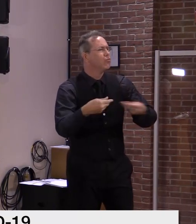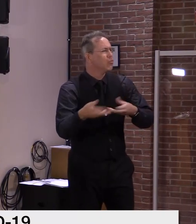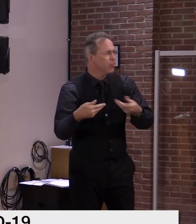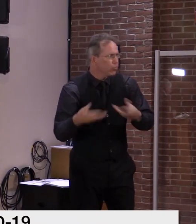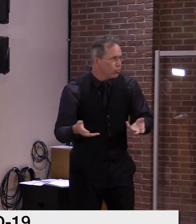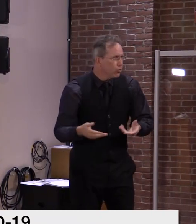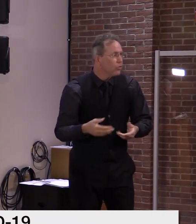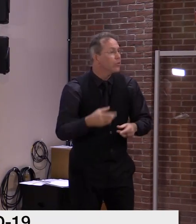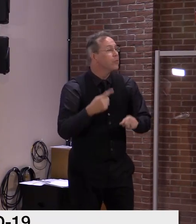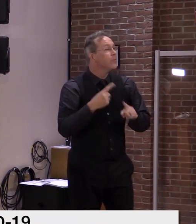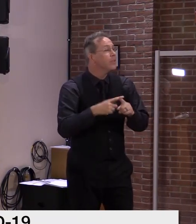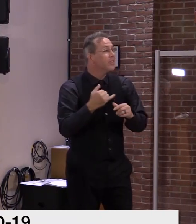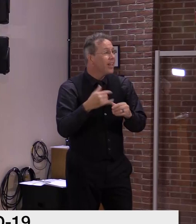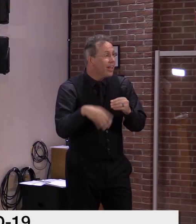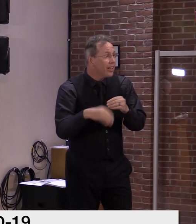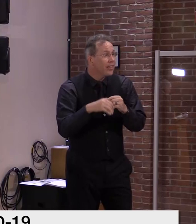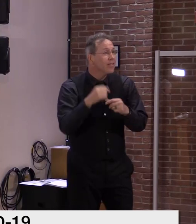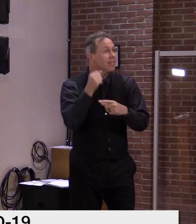the reallocation pool